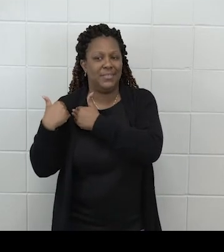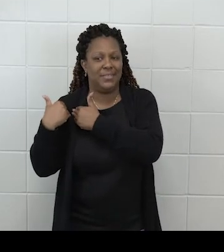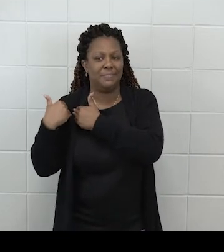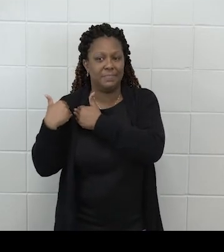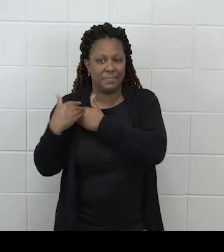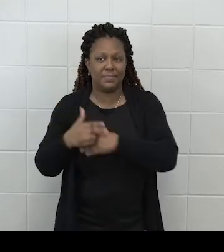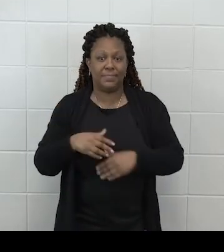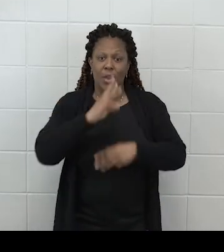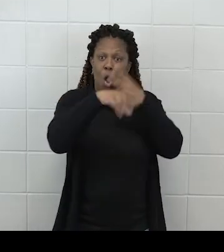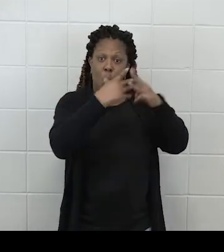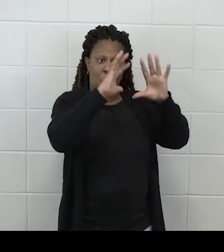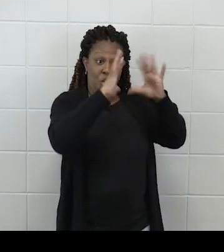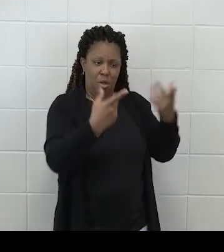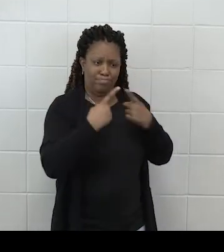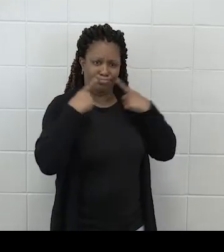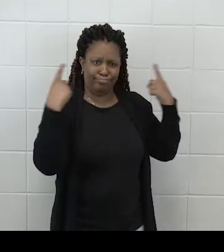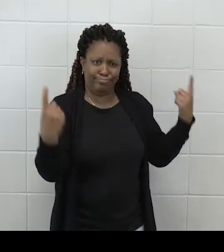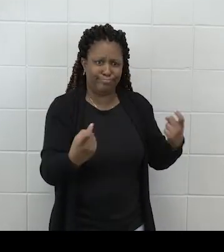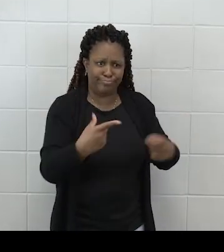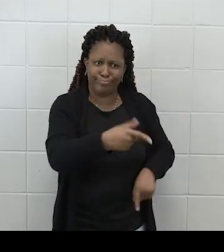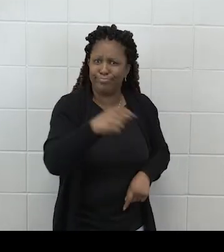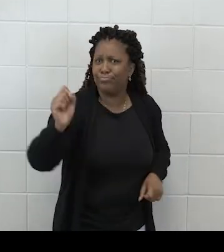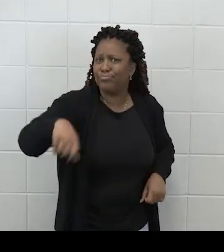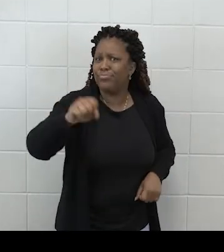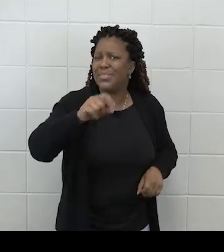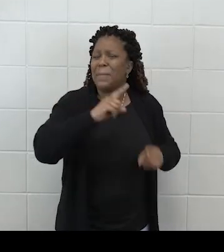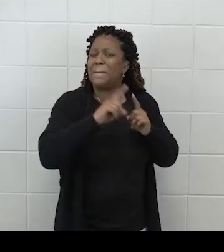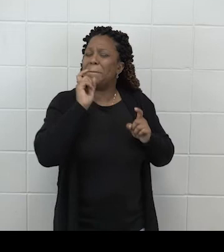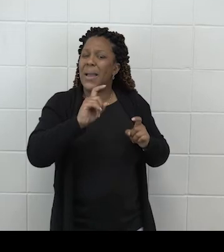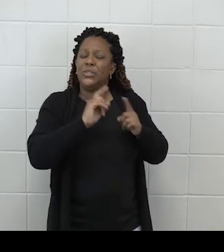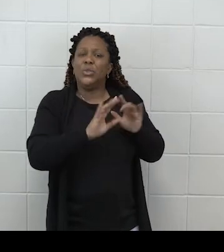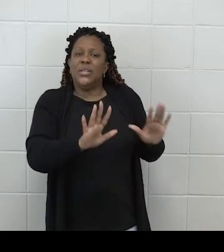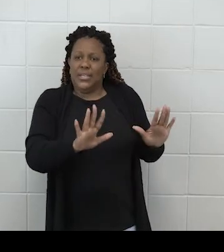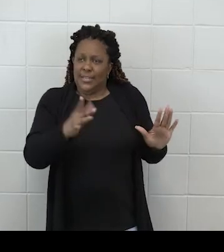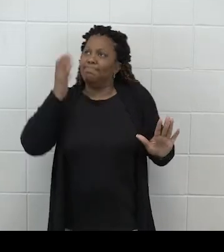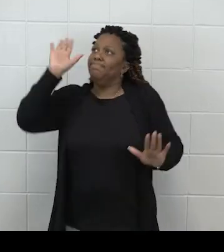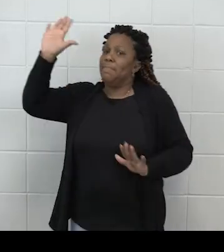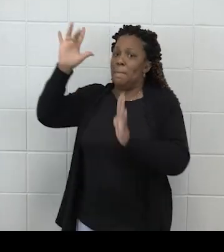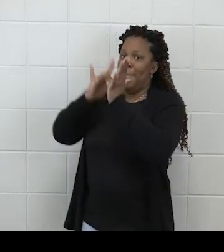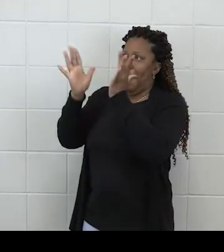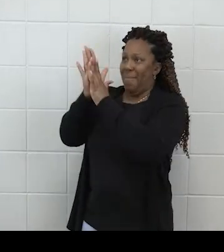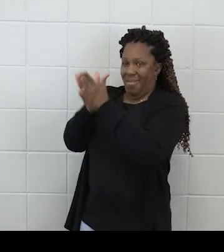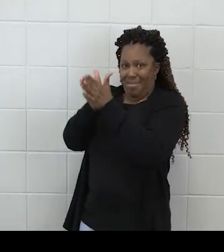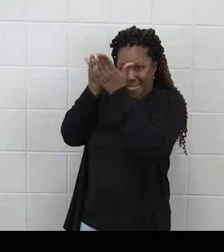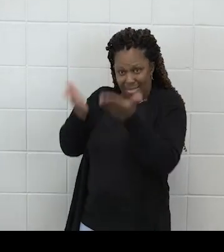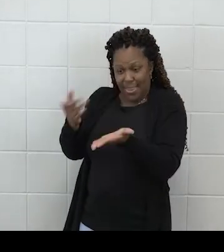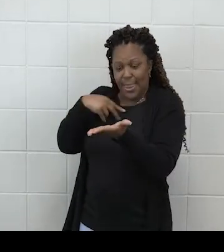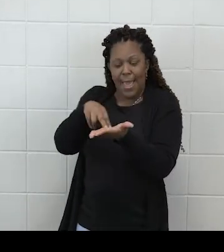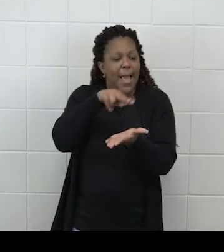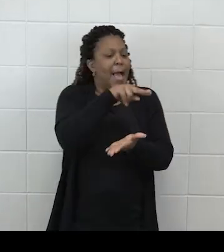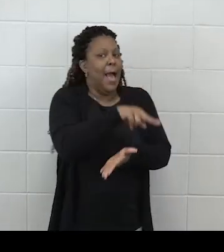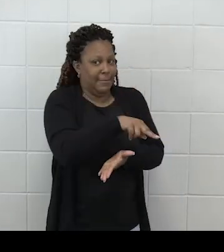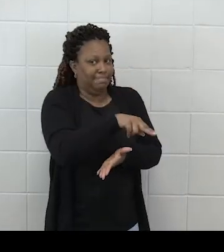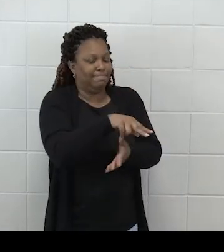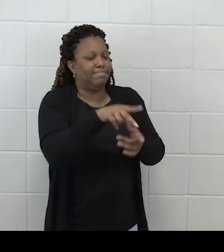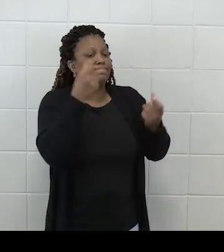the Bible and to see those who don't understand that the kingdom agenda is not just for one set of people, but